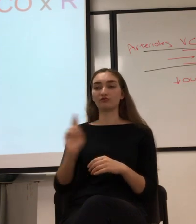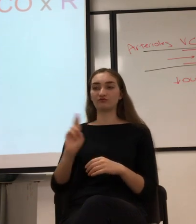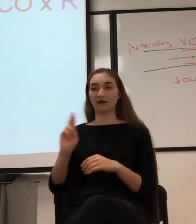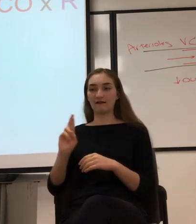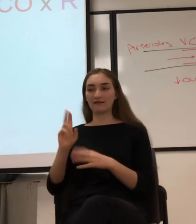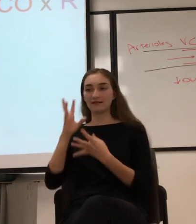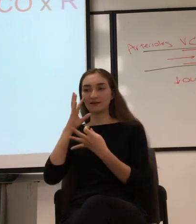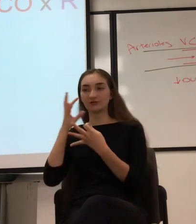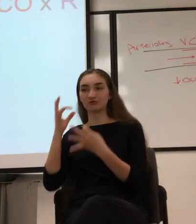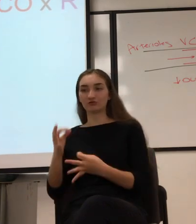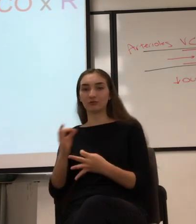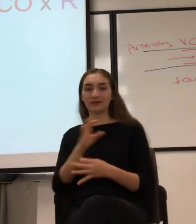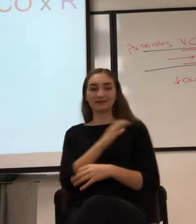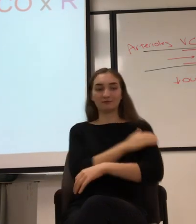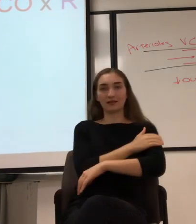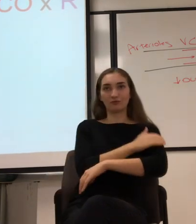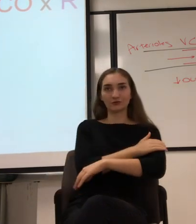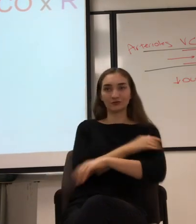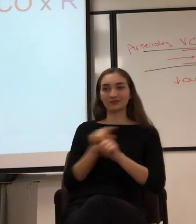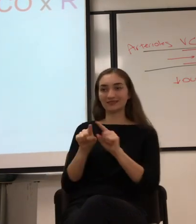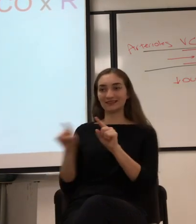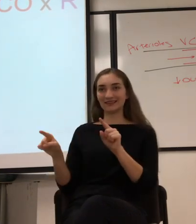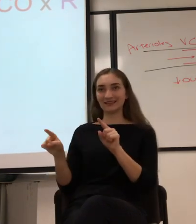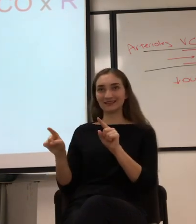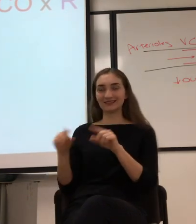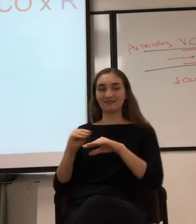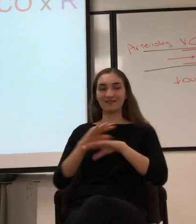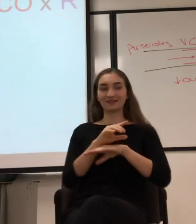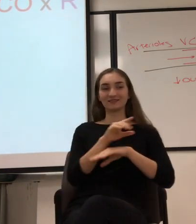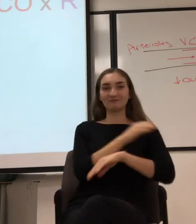not vice versa, okay?